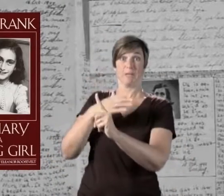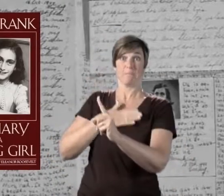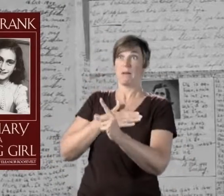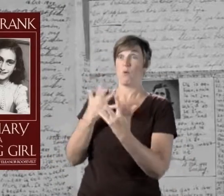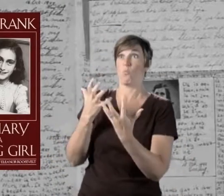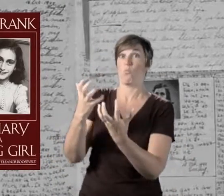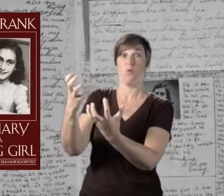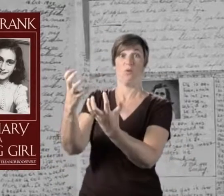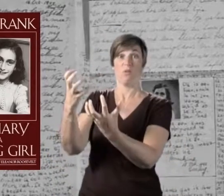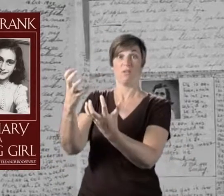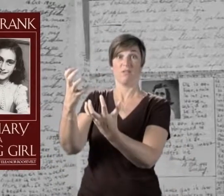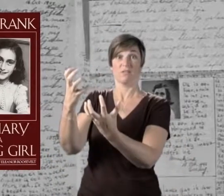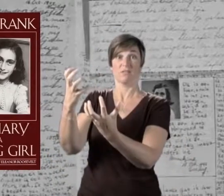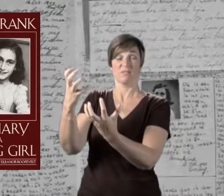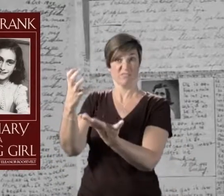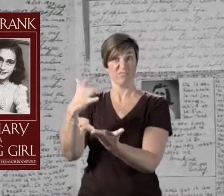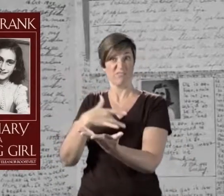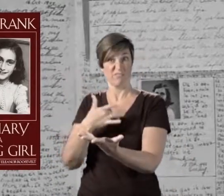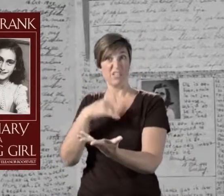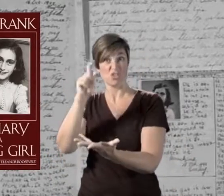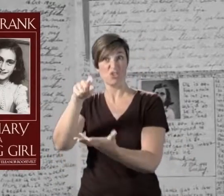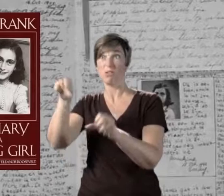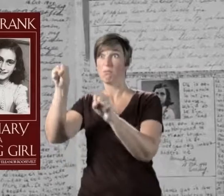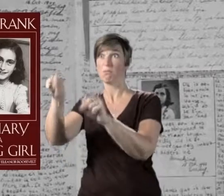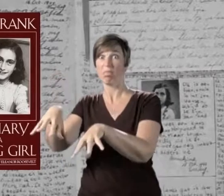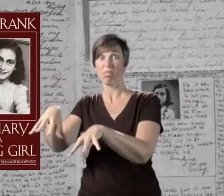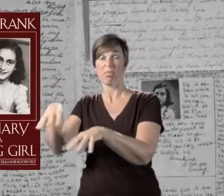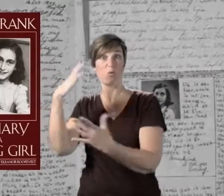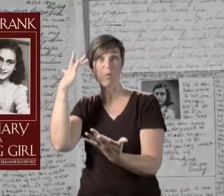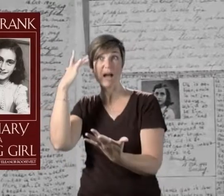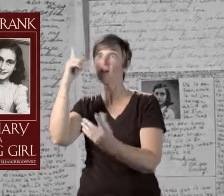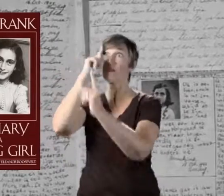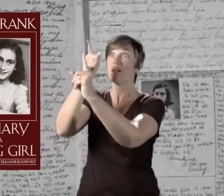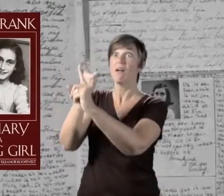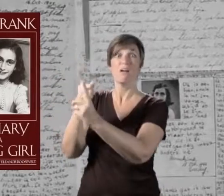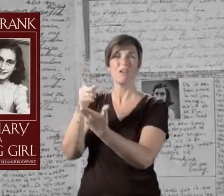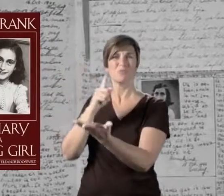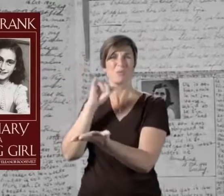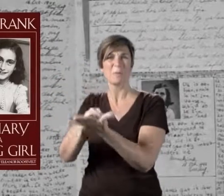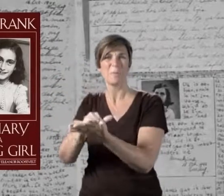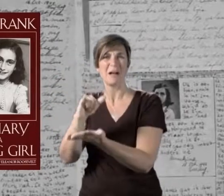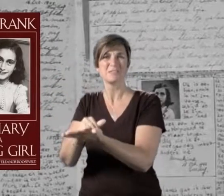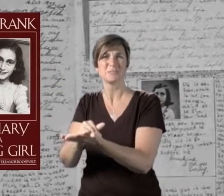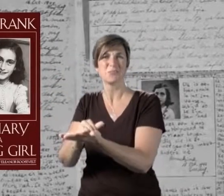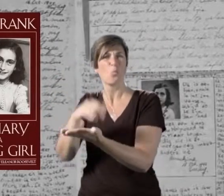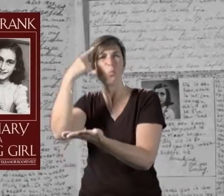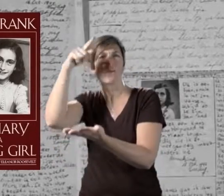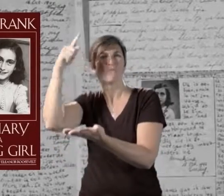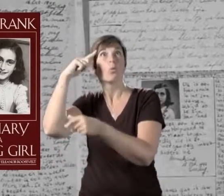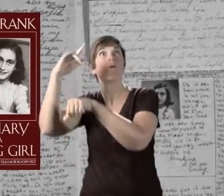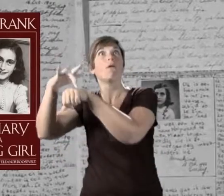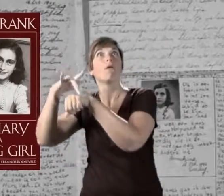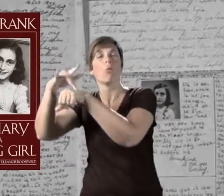It's really a wonder that I haven't dropped all my ideals, because they seem so absurd and impossible to carry